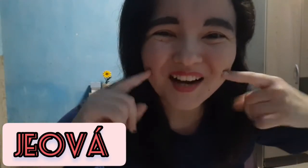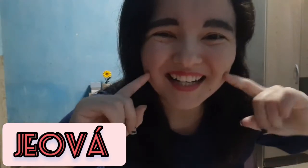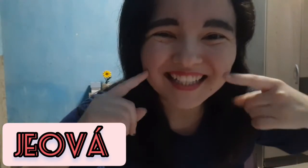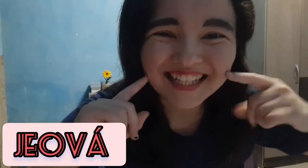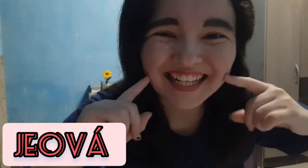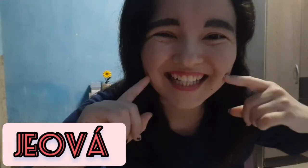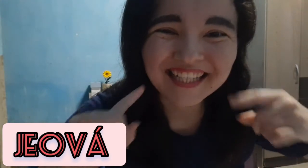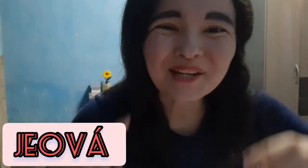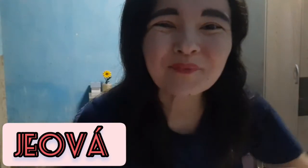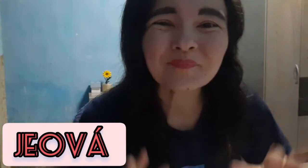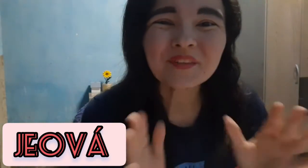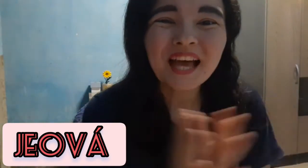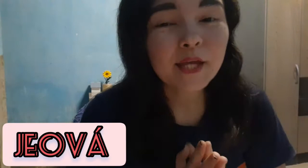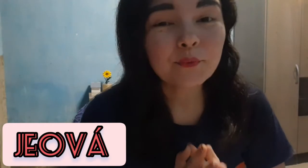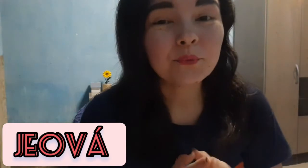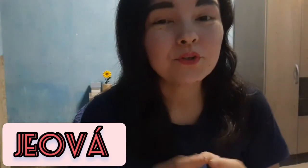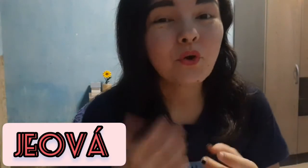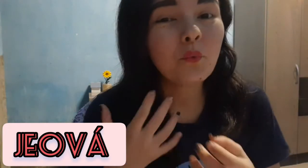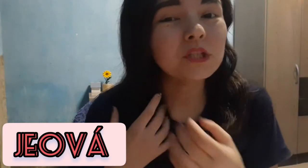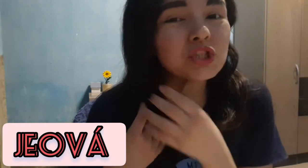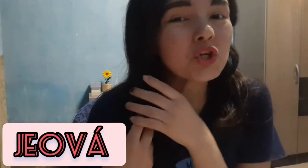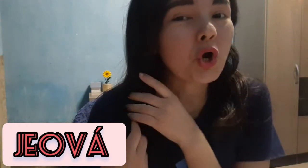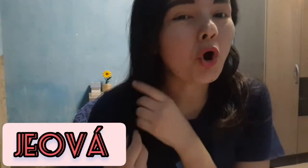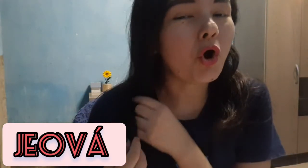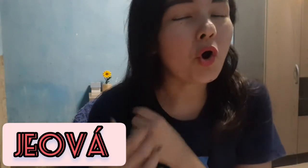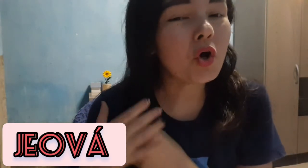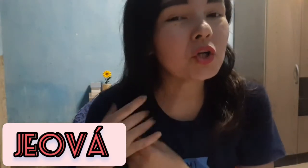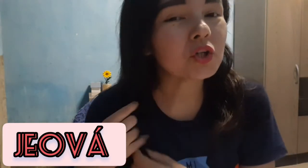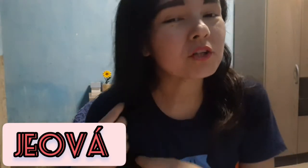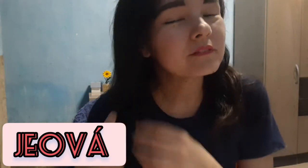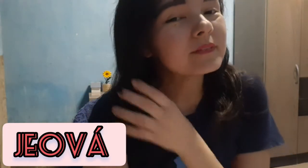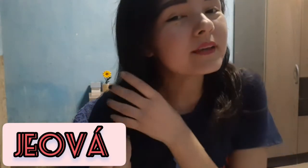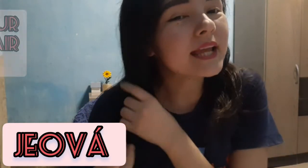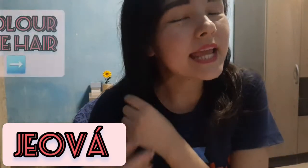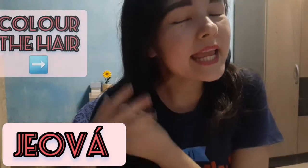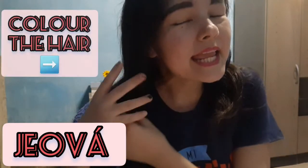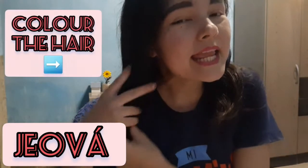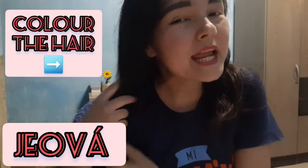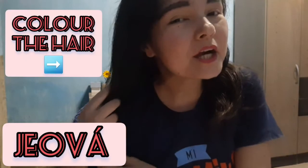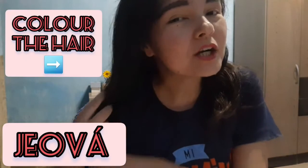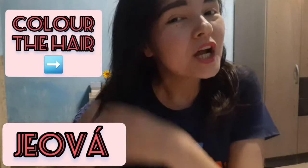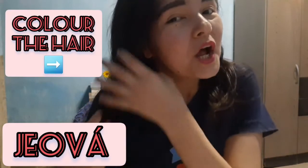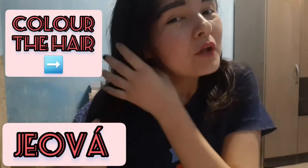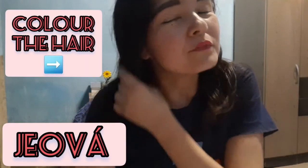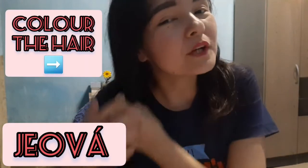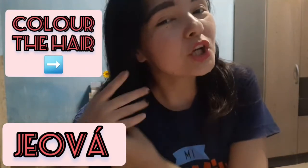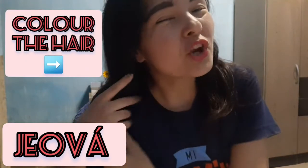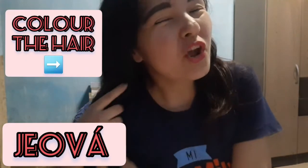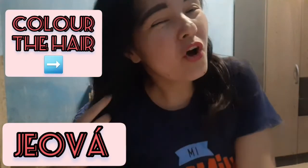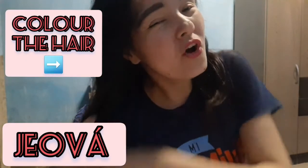smiling, honey. You are going to color the hair, the